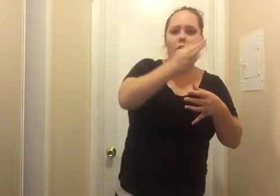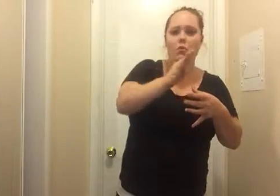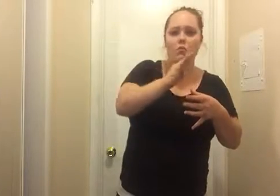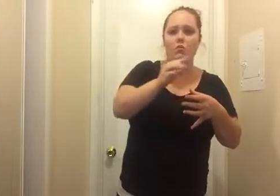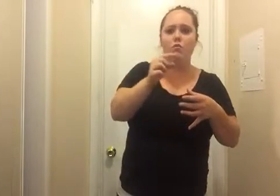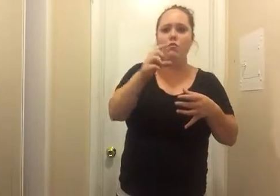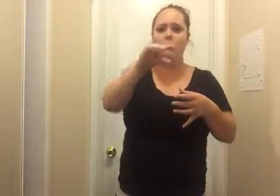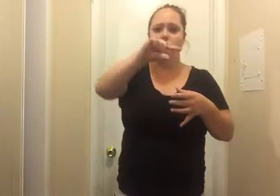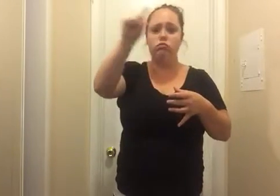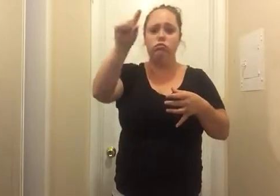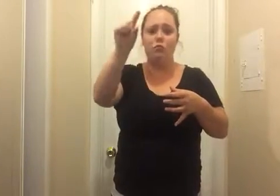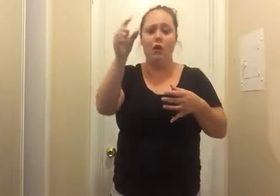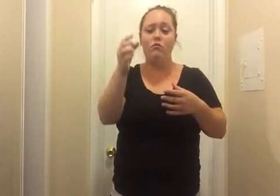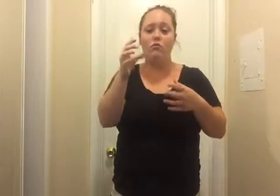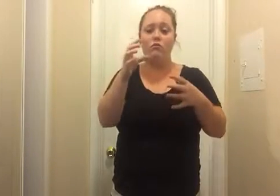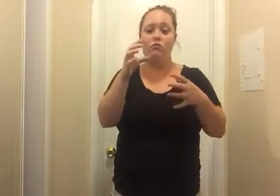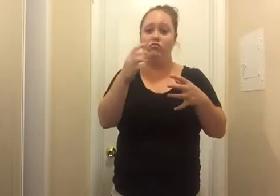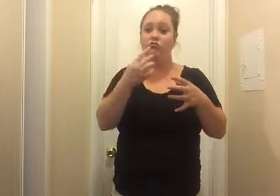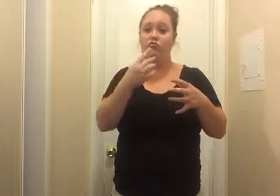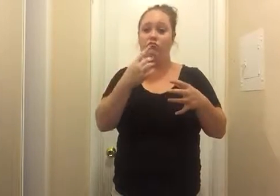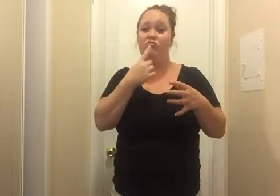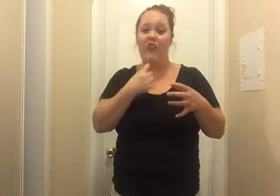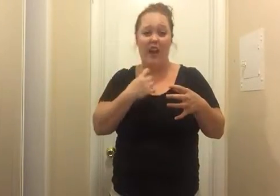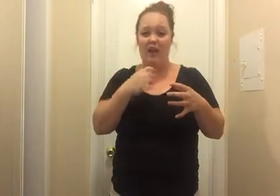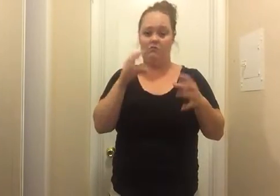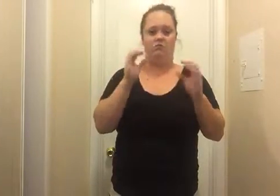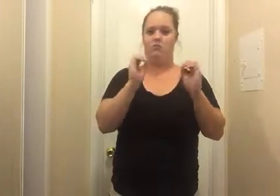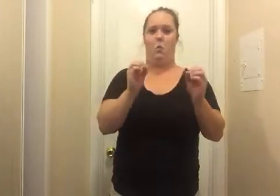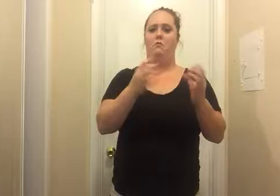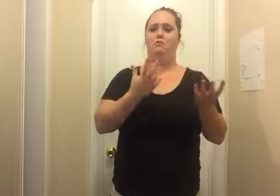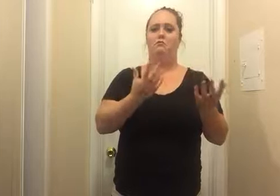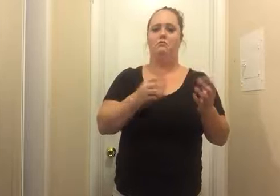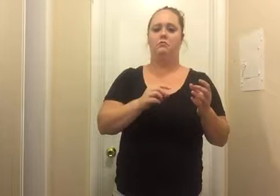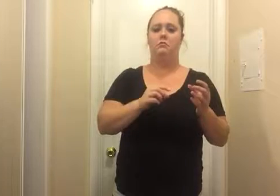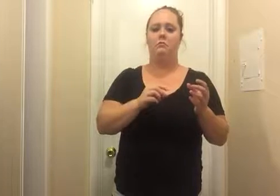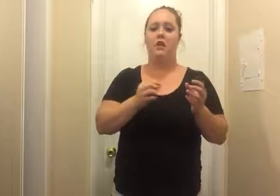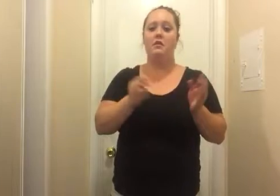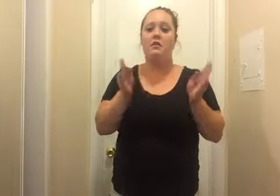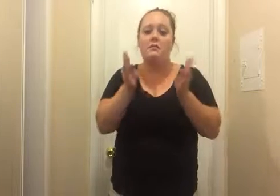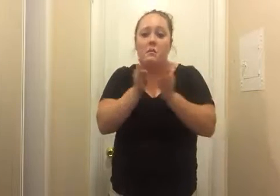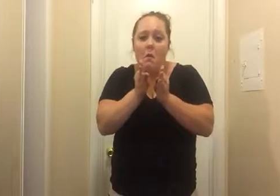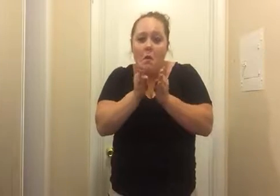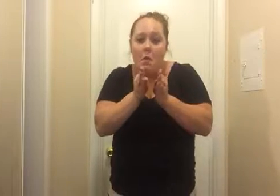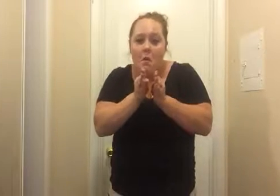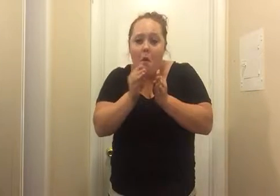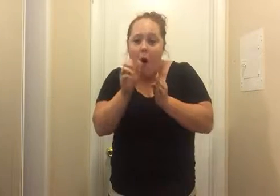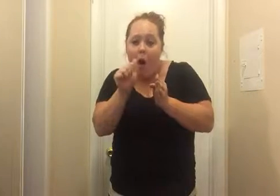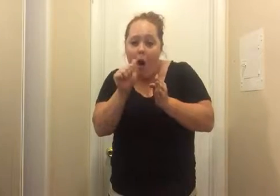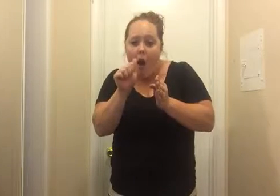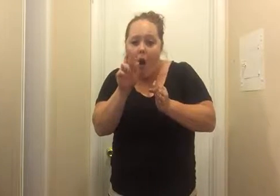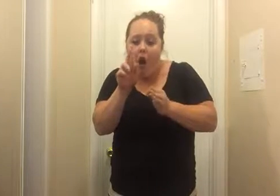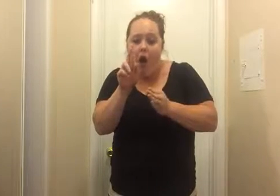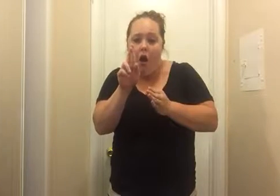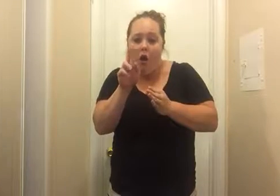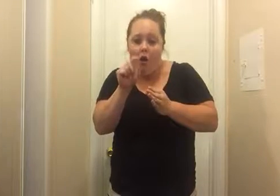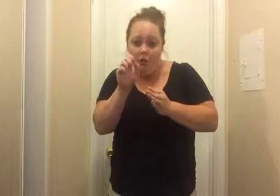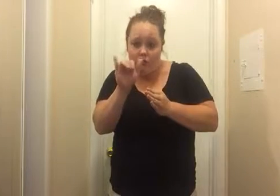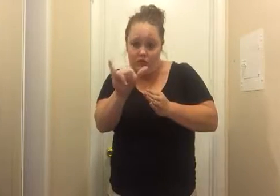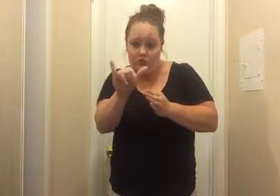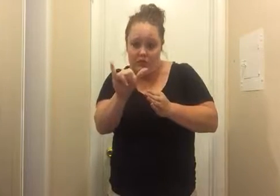They're actually talking about the smaller arteries that are actually supplying blood to the heart. So when people talk about coronary artery